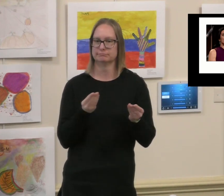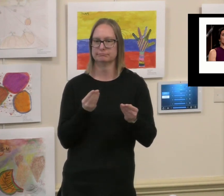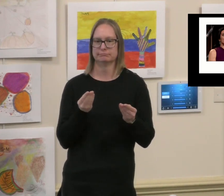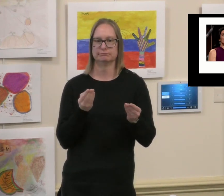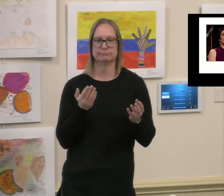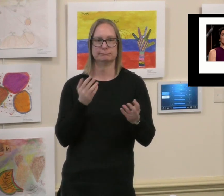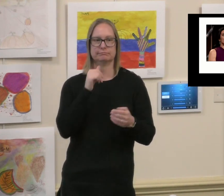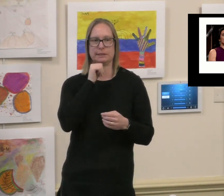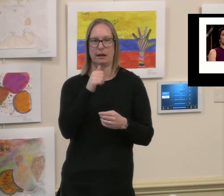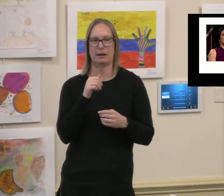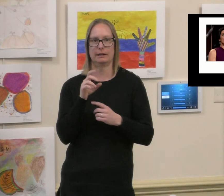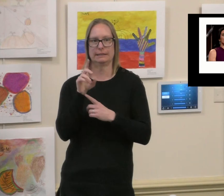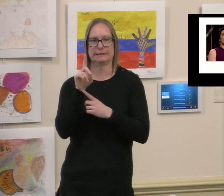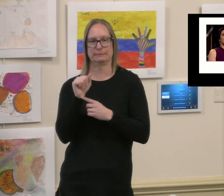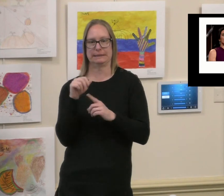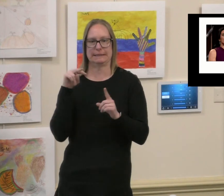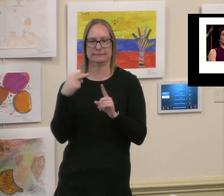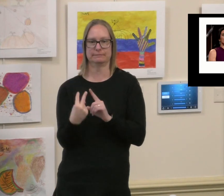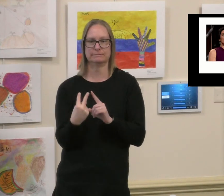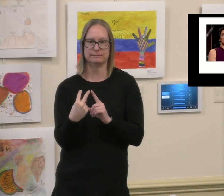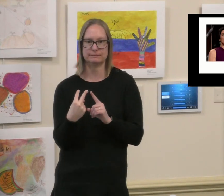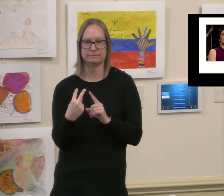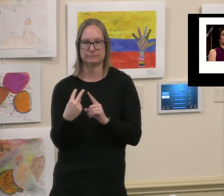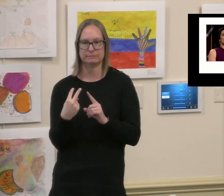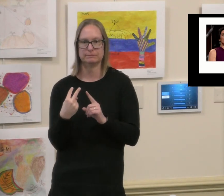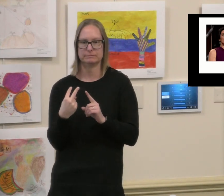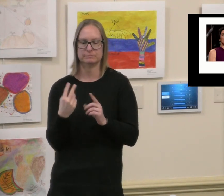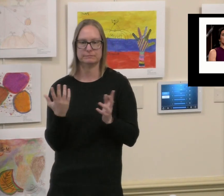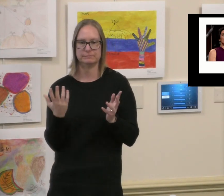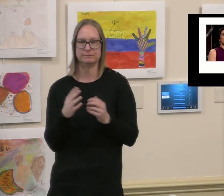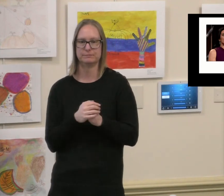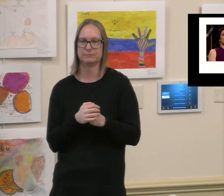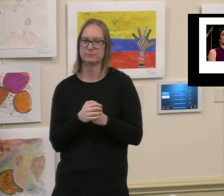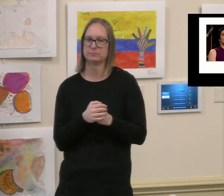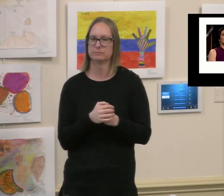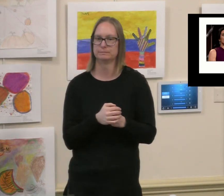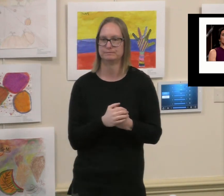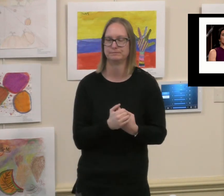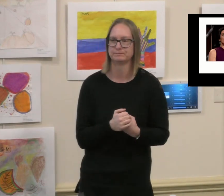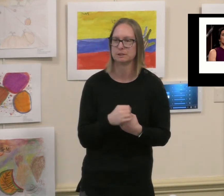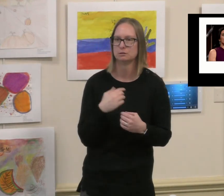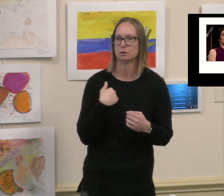because to us it's more of a culture and communication, not disability.